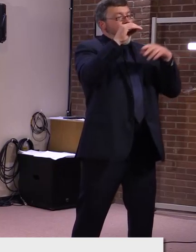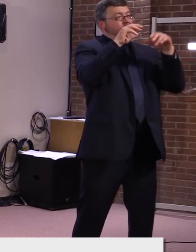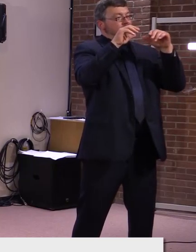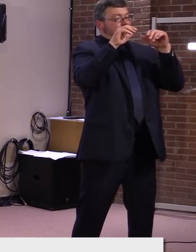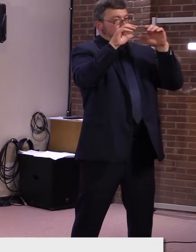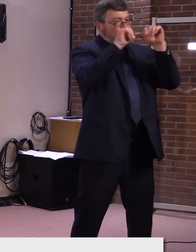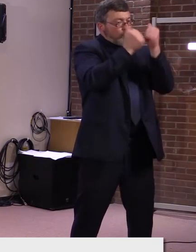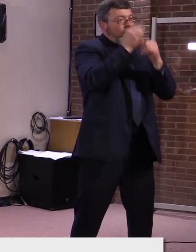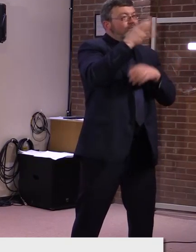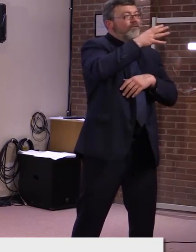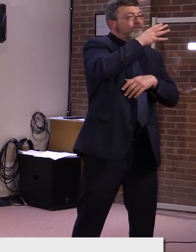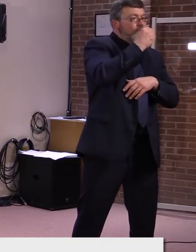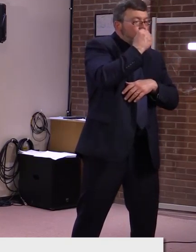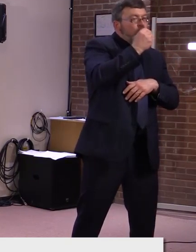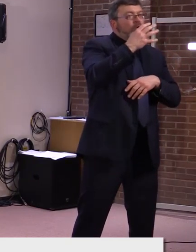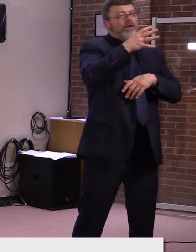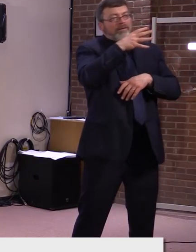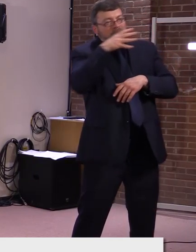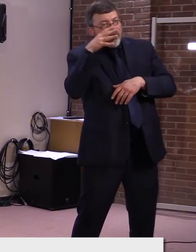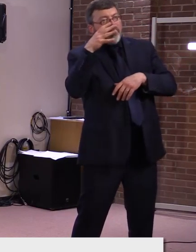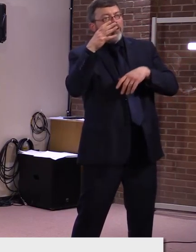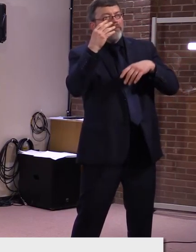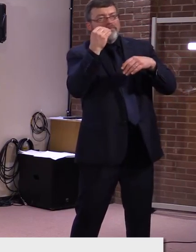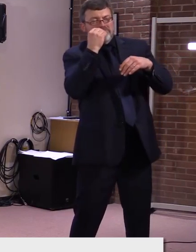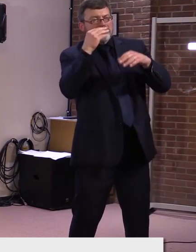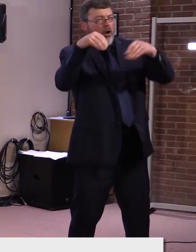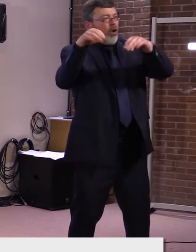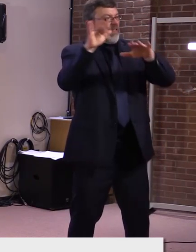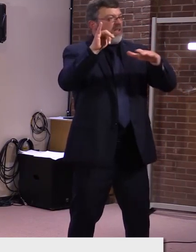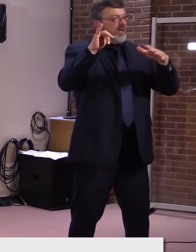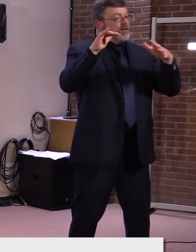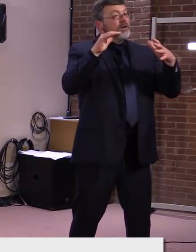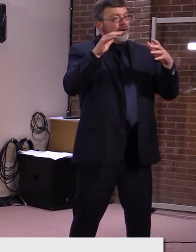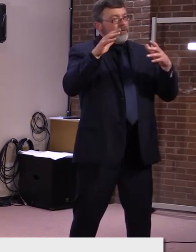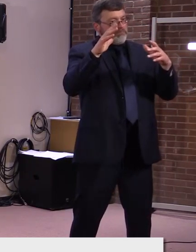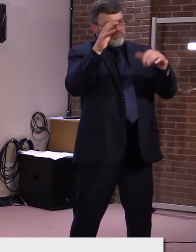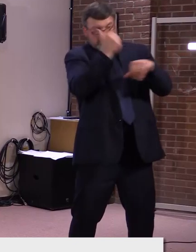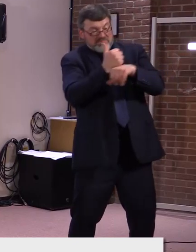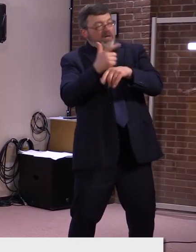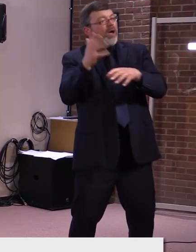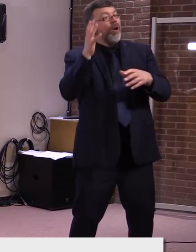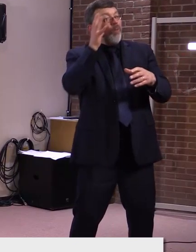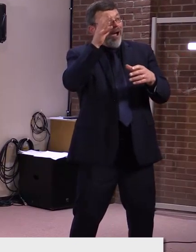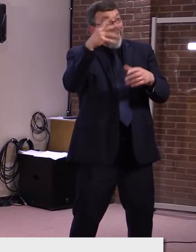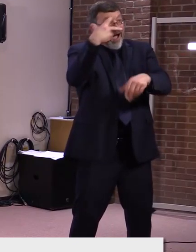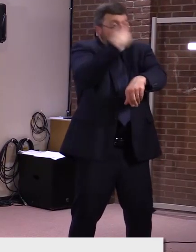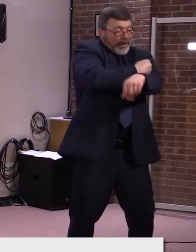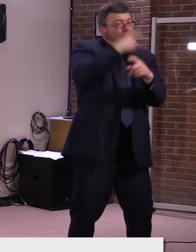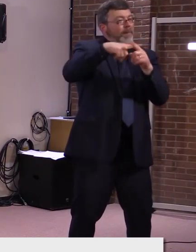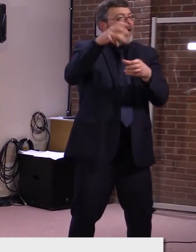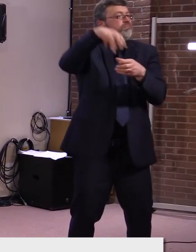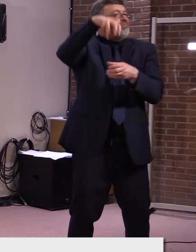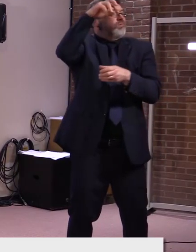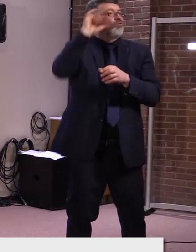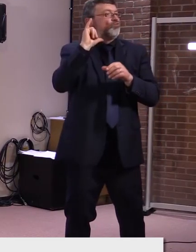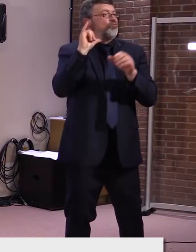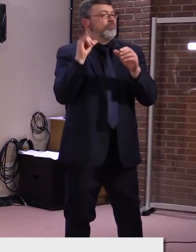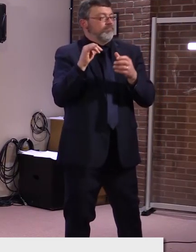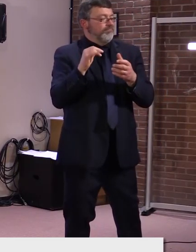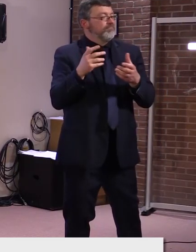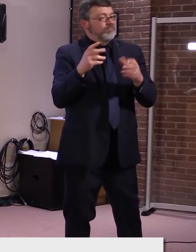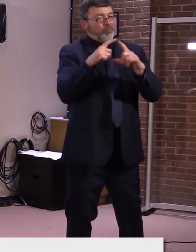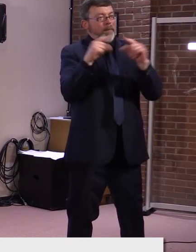because of their efforts, you can get a free creamy coupon when you get a shot. Now, how's that for an incentive? So just